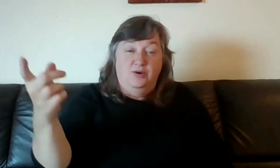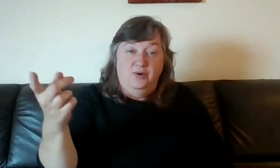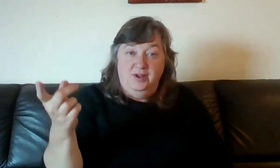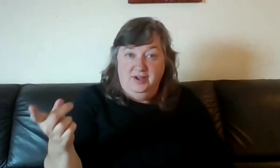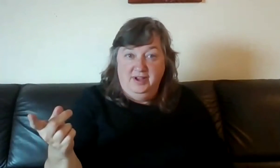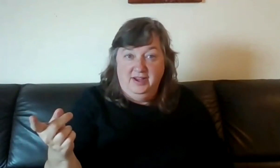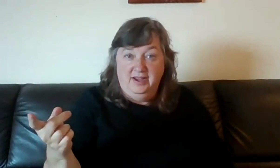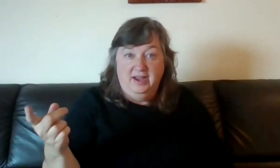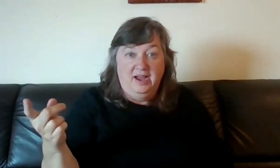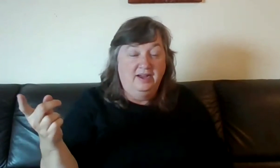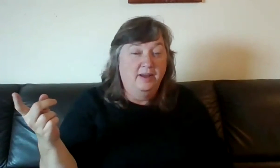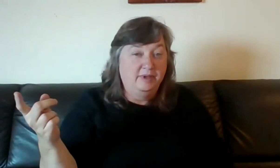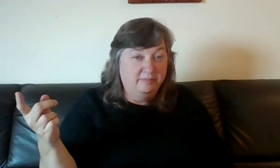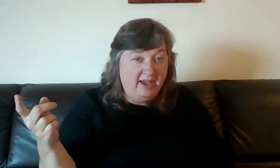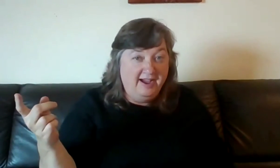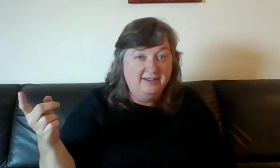So coming back, you